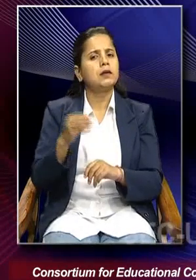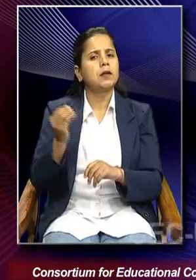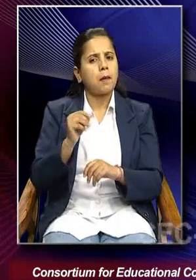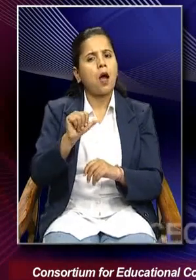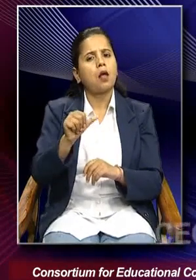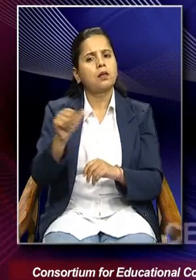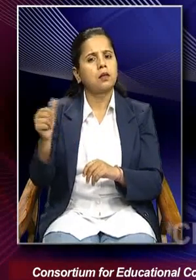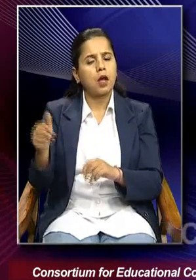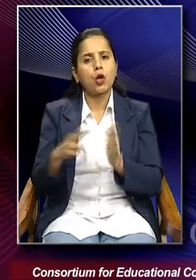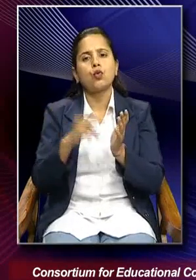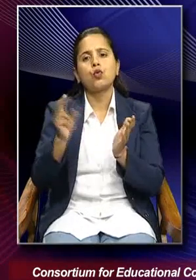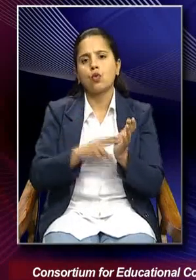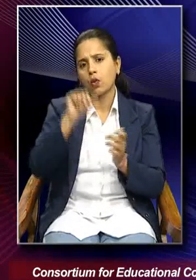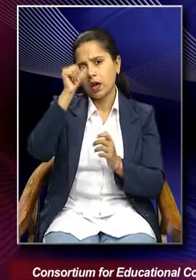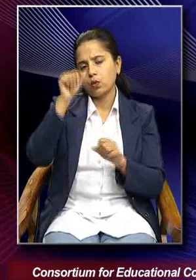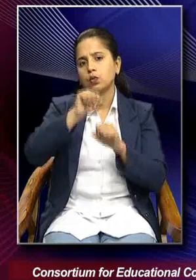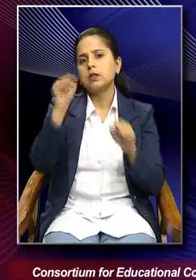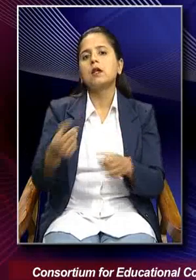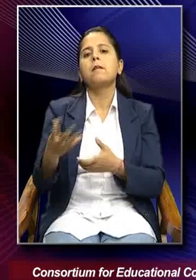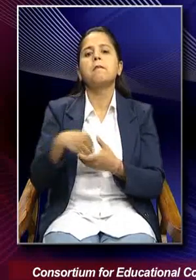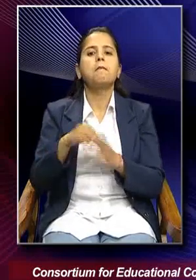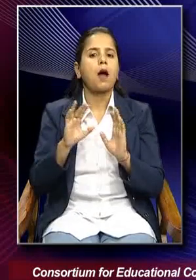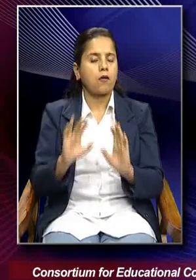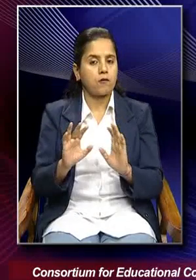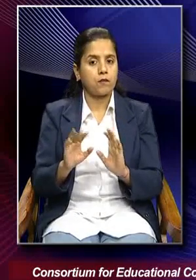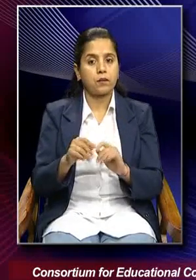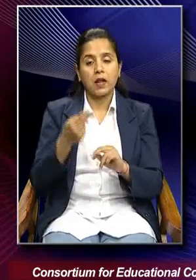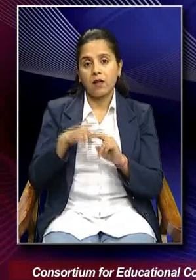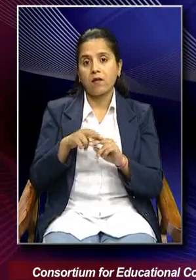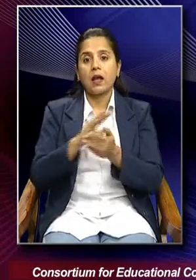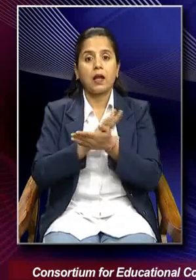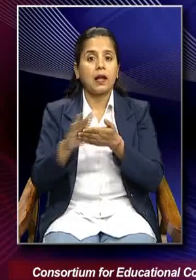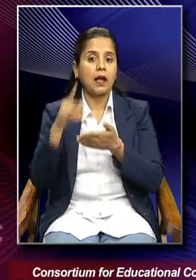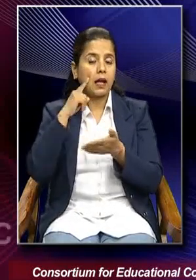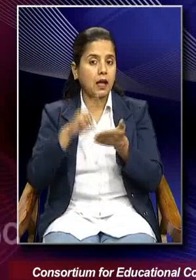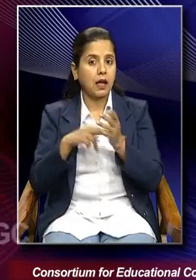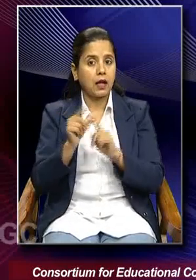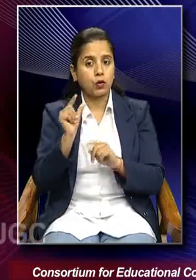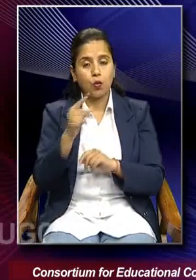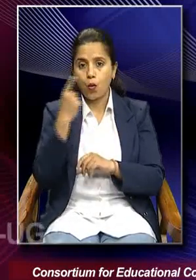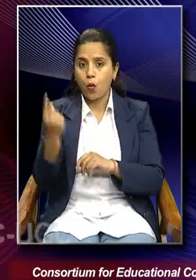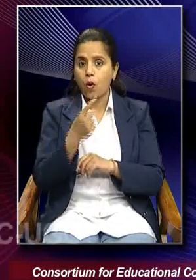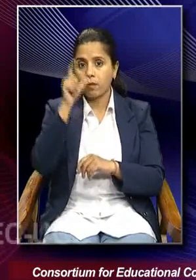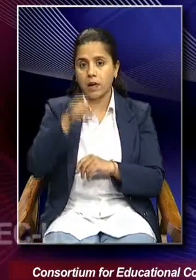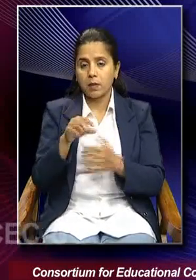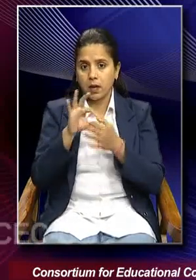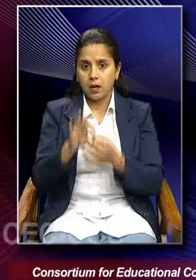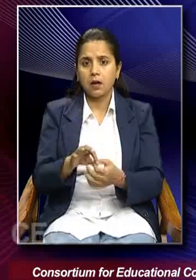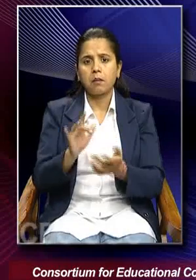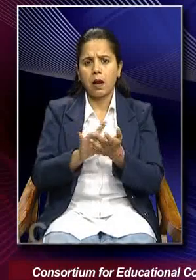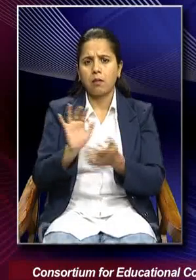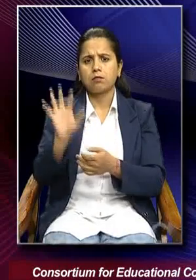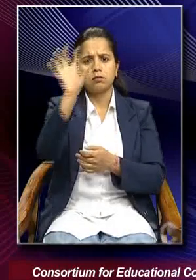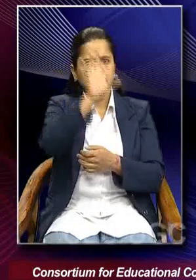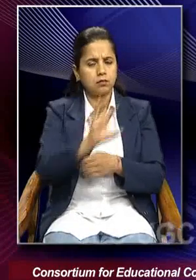other non-Hindu systems as well. So Hindu, if people are using only in the context of geographical sense